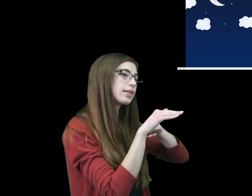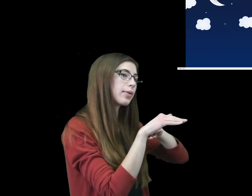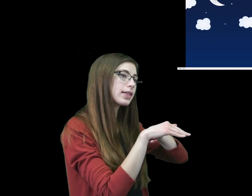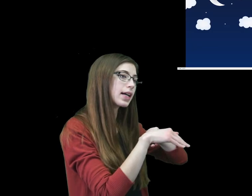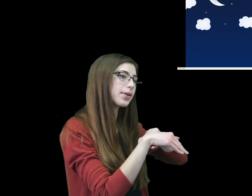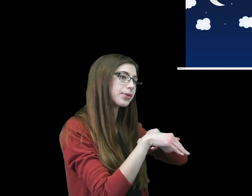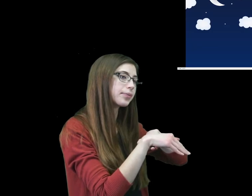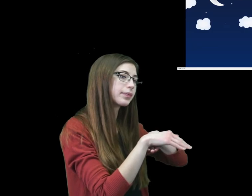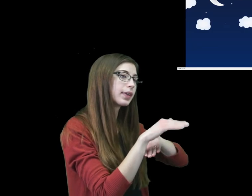going down.